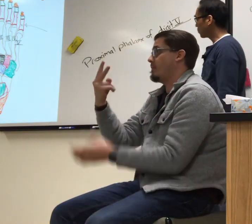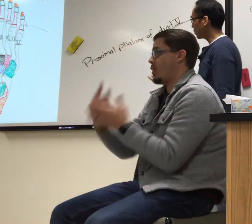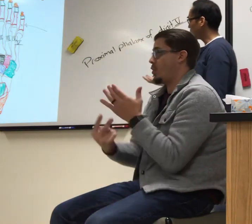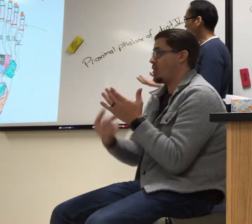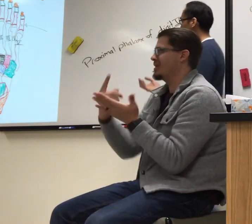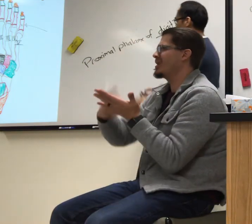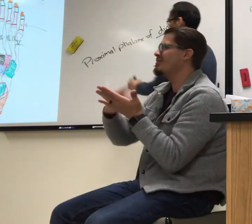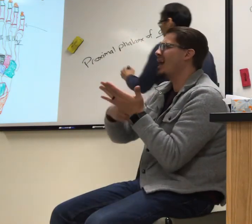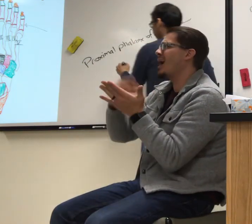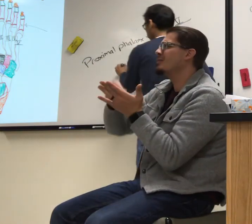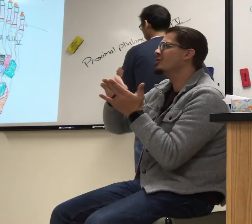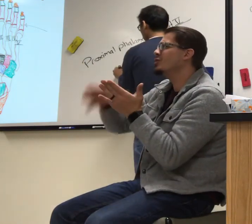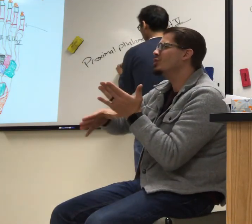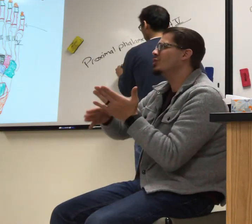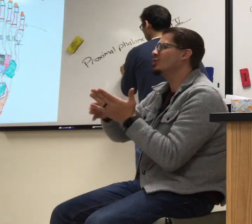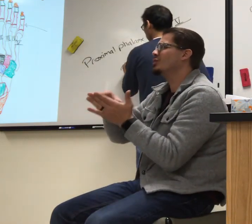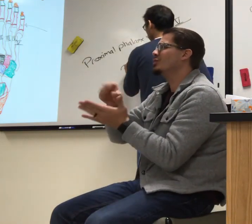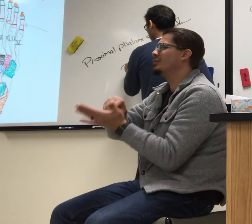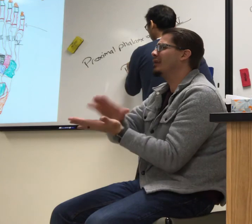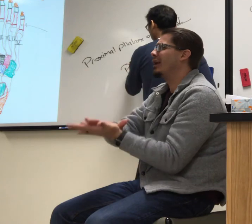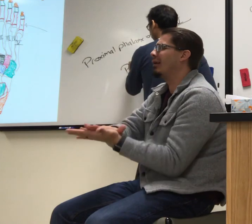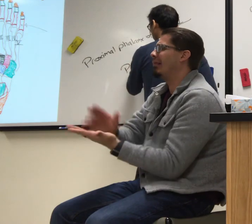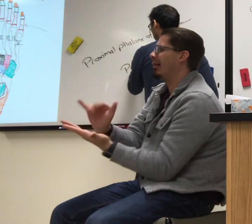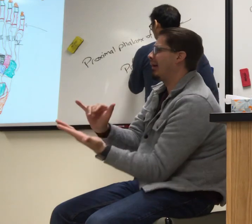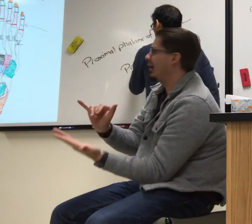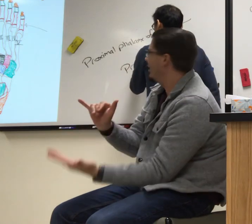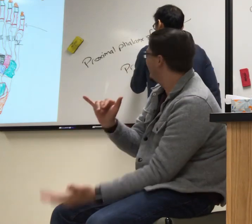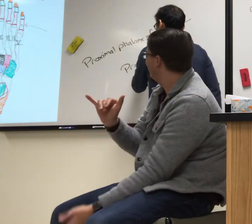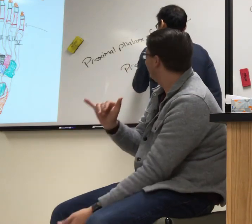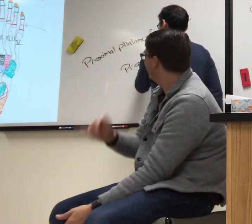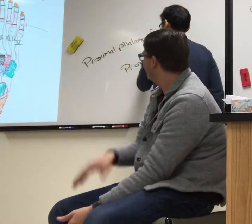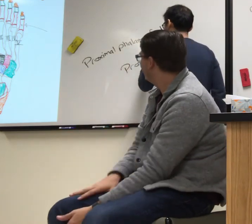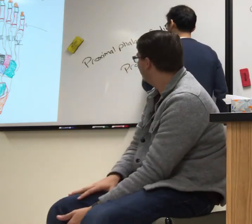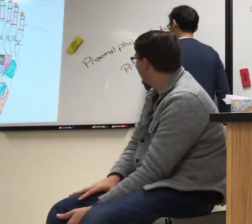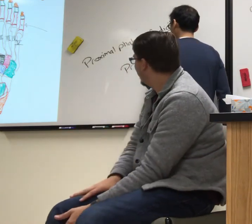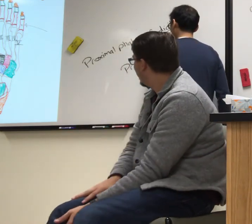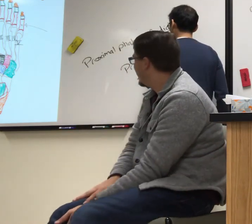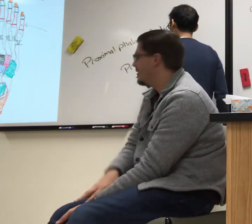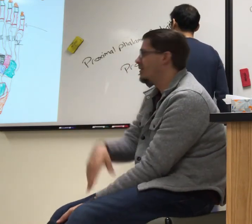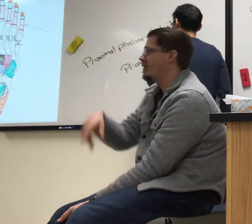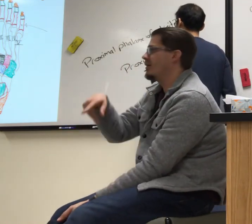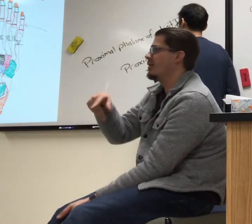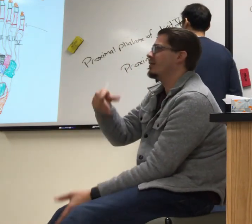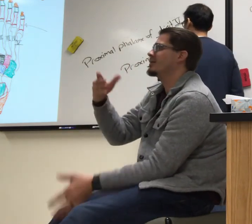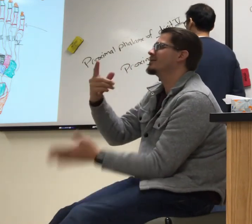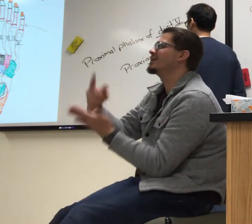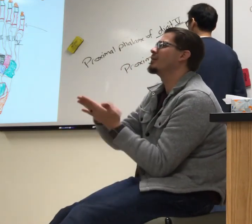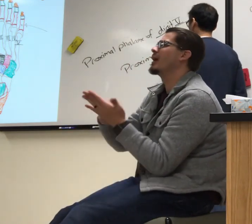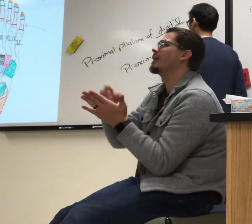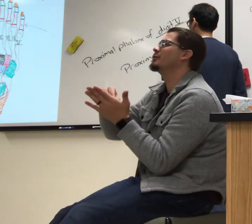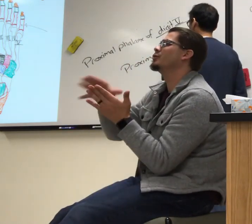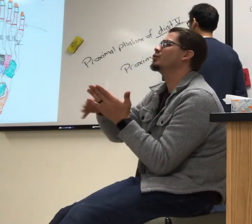Sometimes students would put proximal